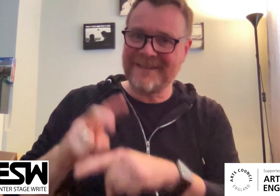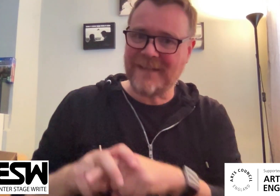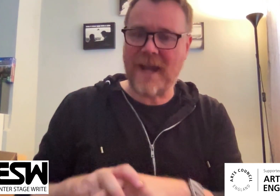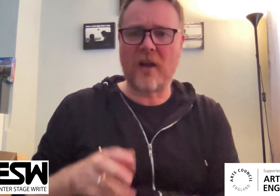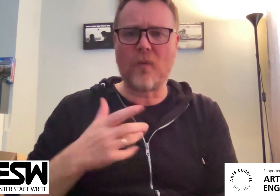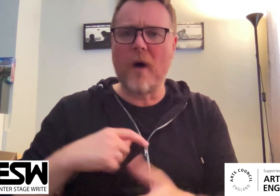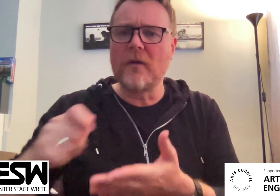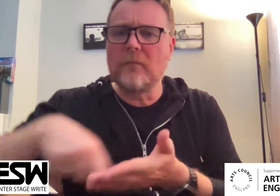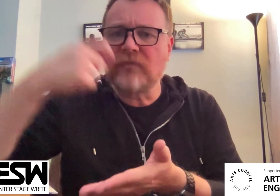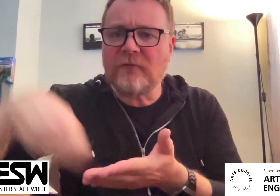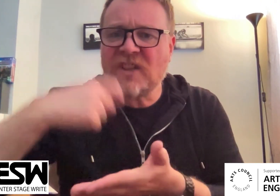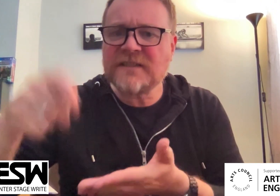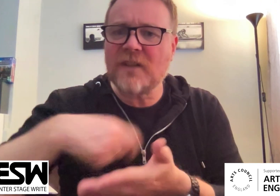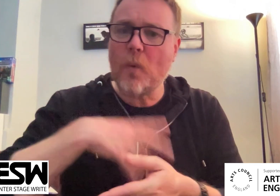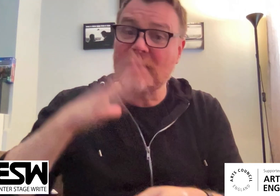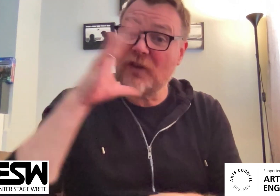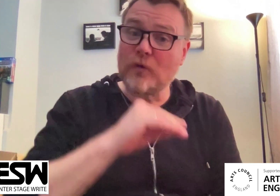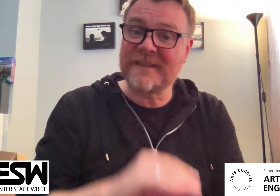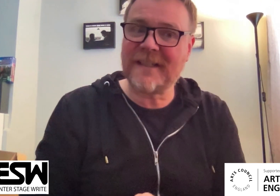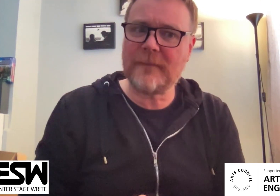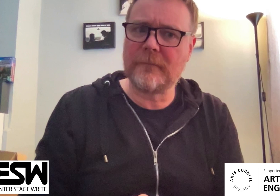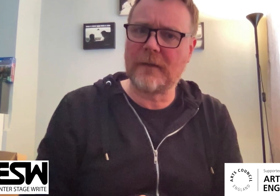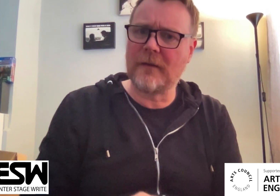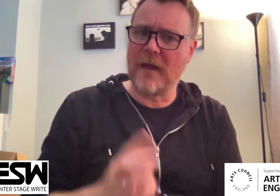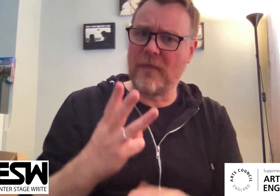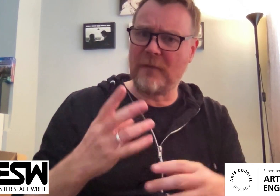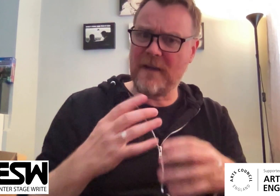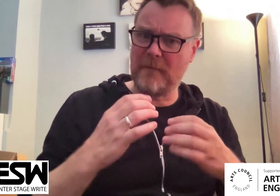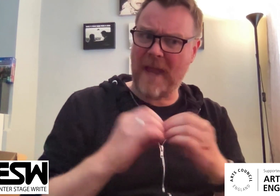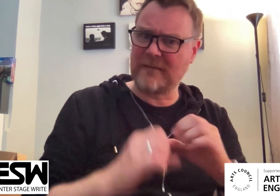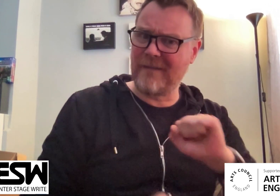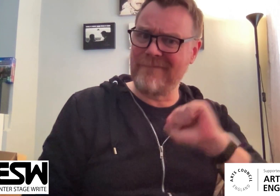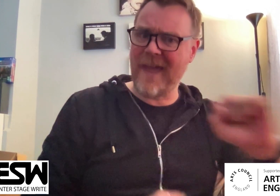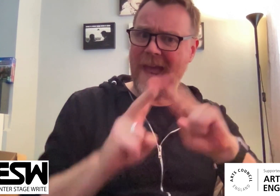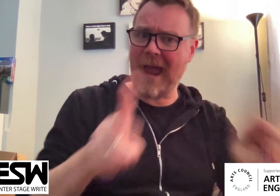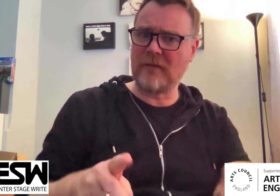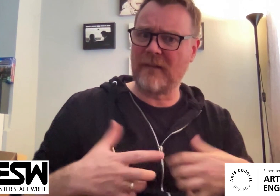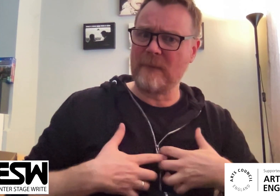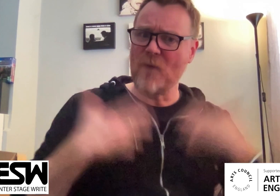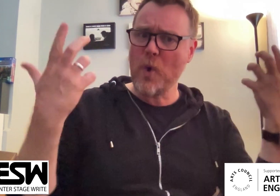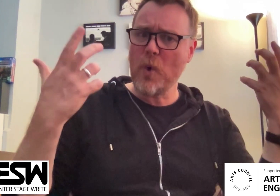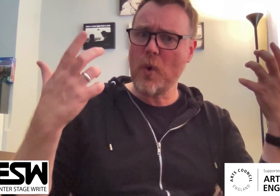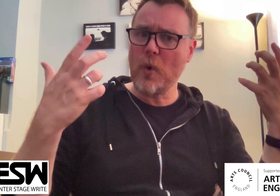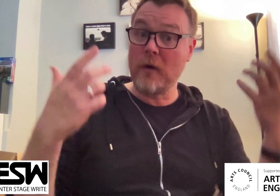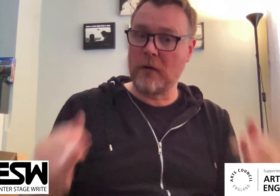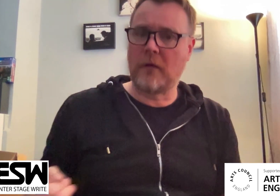she wants to sit down, she wants to eat breakfast, and she wants to go to sleep. But it's the Three Bears' house. So when they come back,